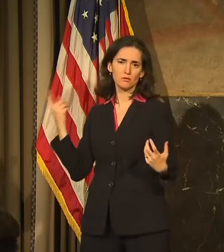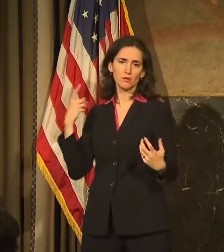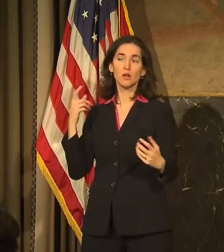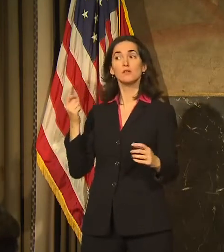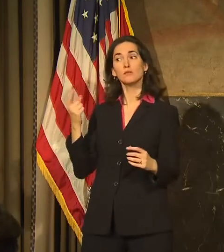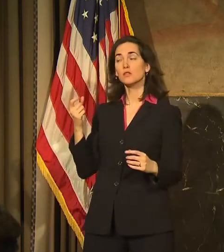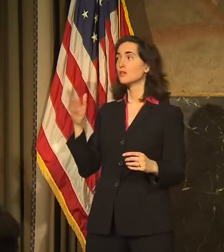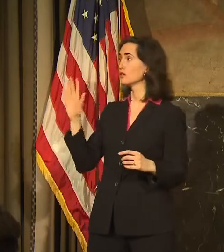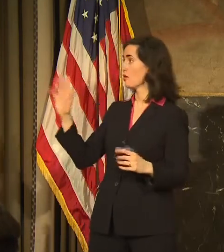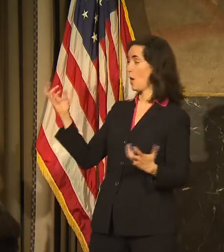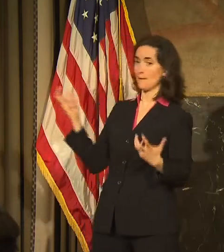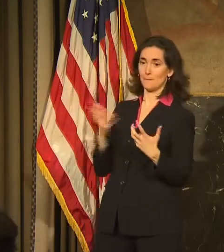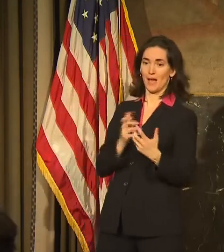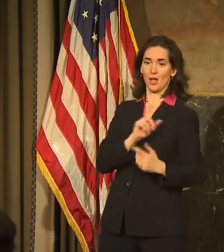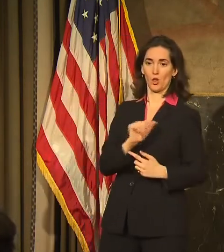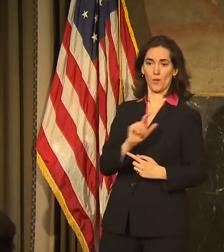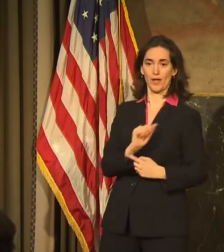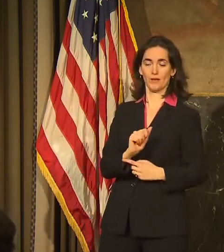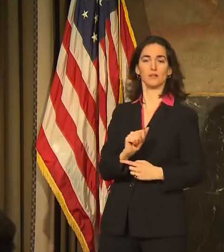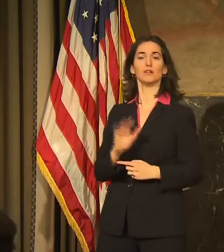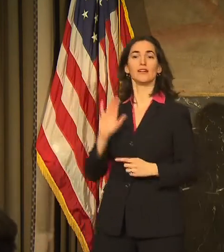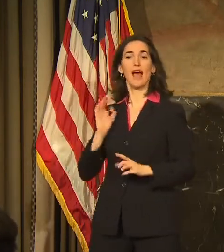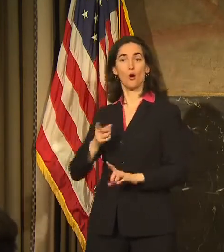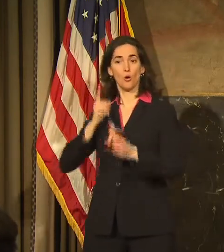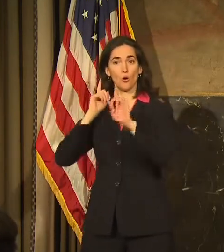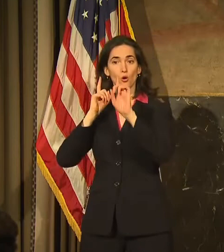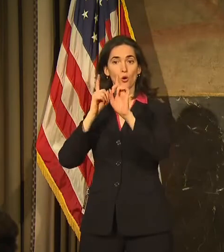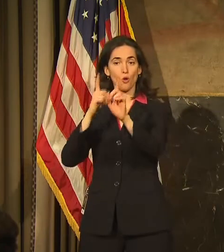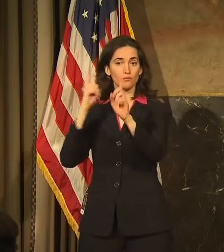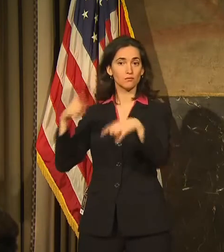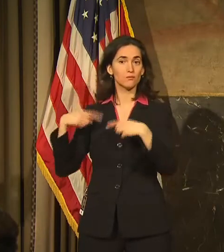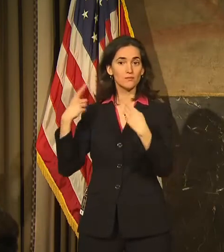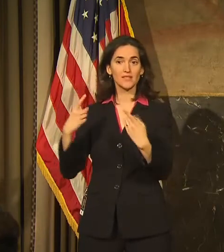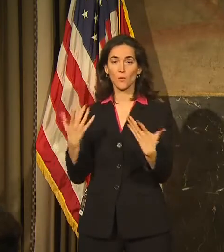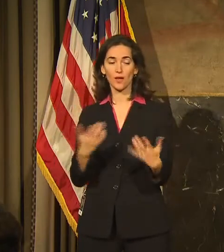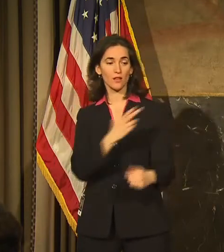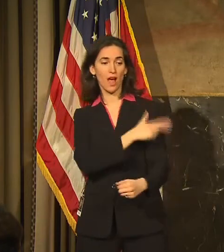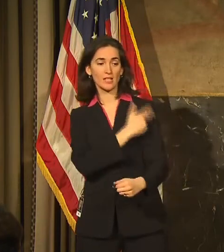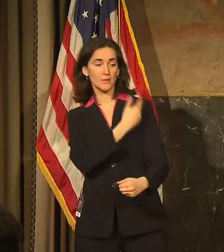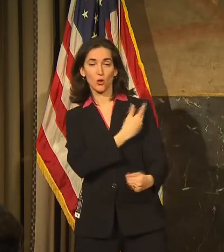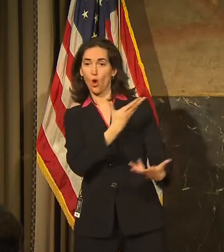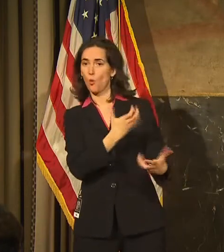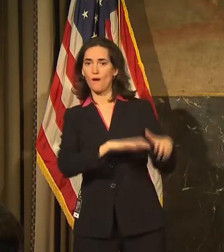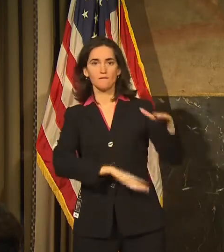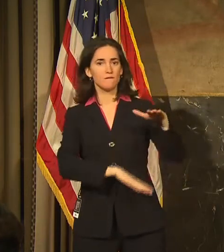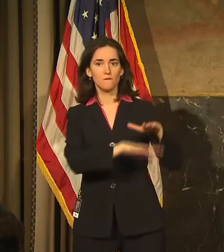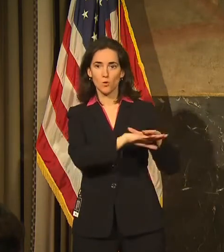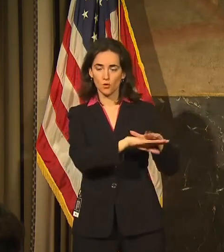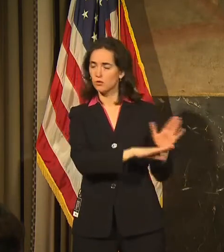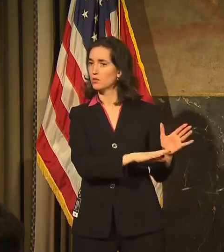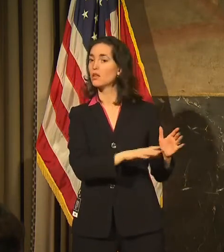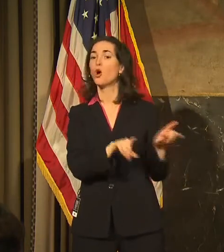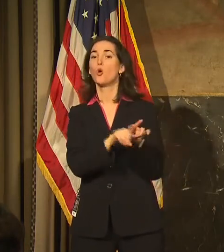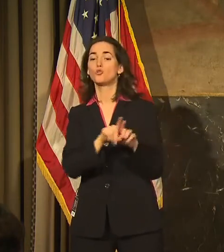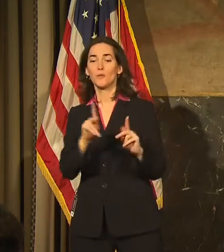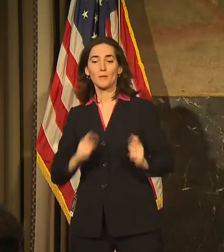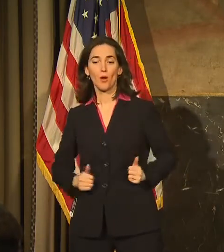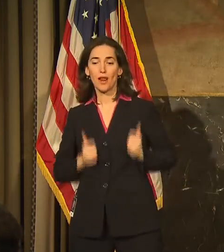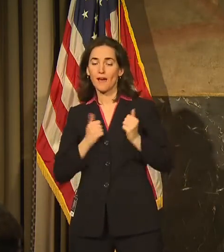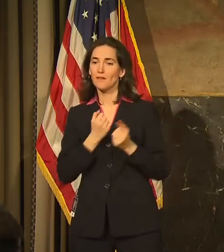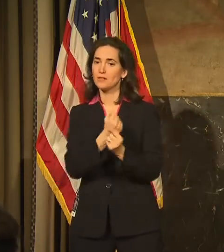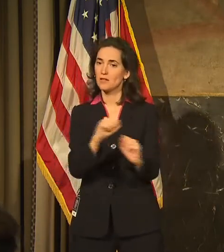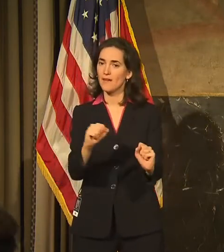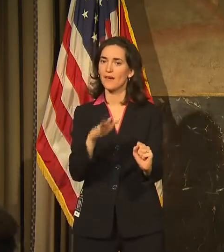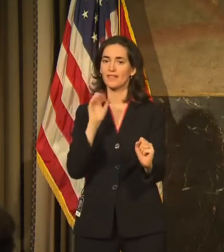Louisiana, consistent with the overarching goal of preserving our hospital capacity and saving lives. And that is what